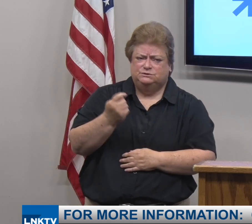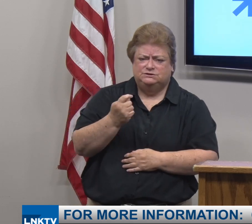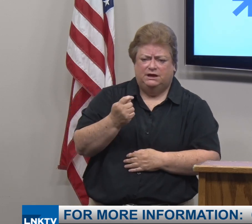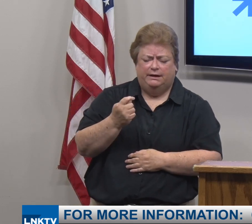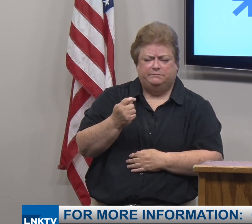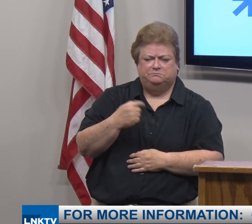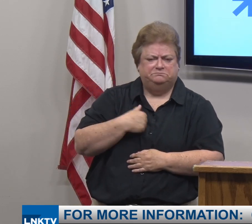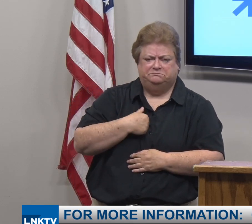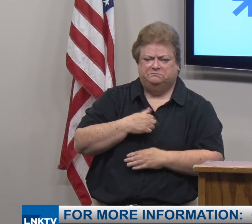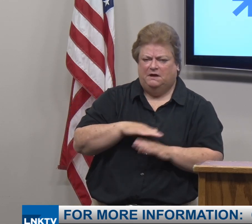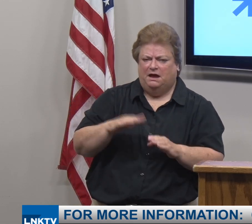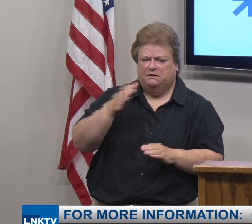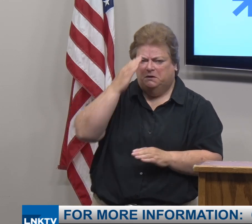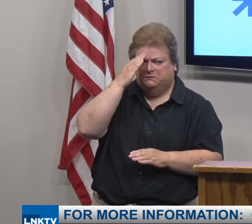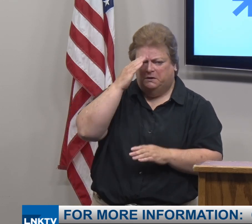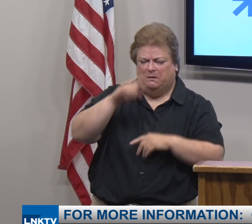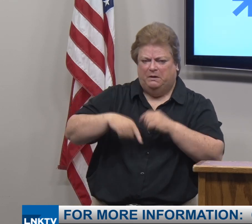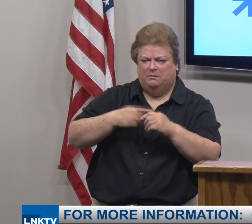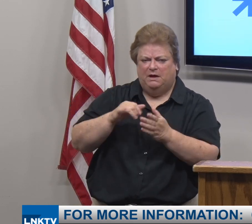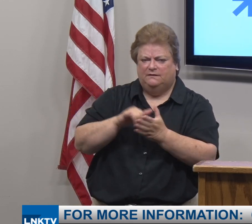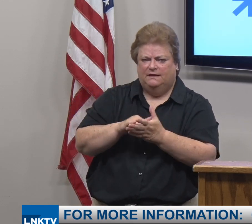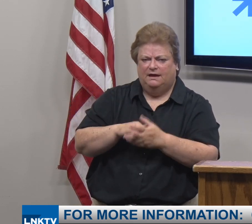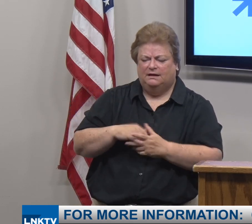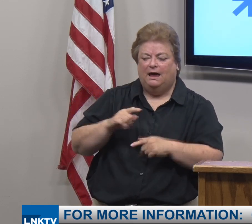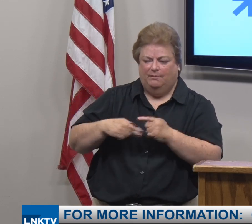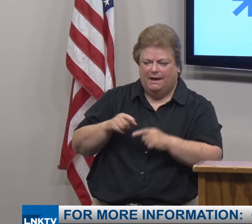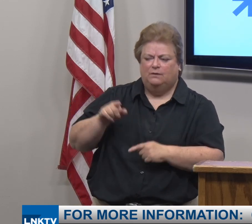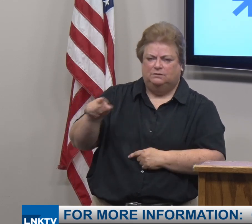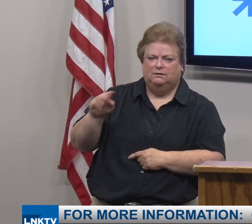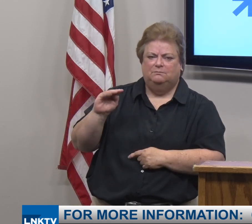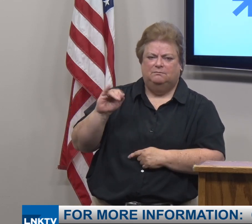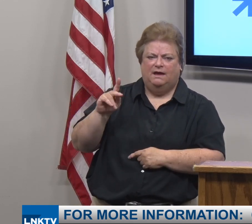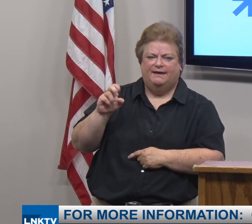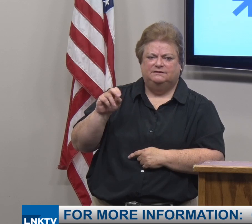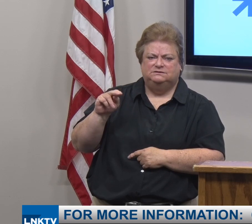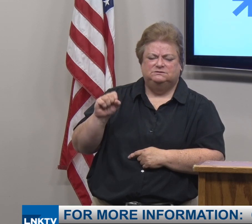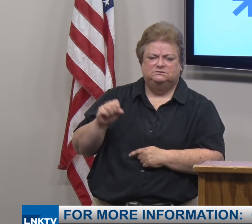of any about Matson's.